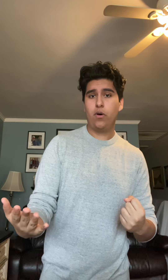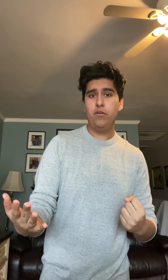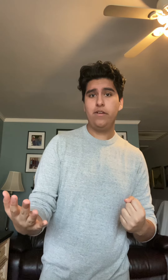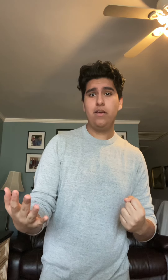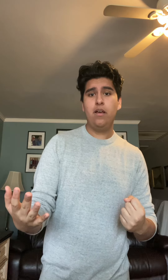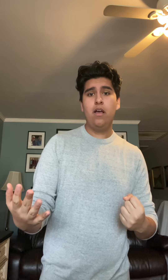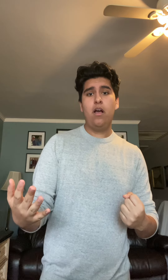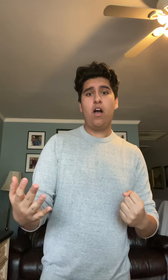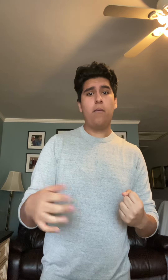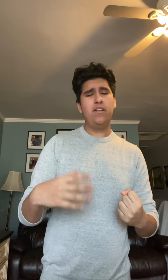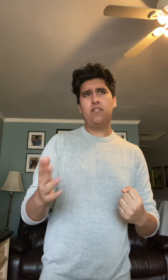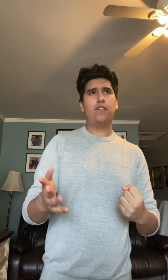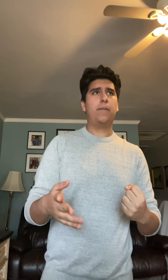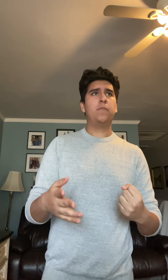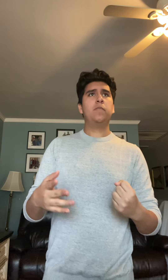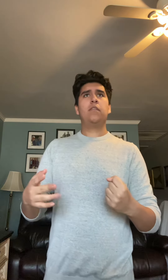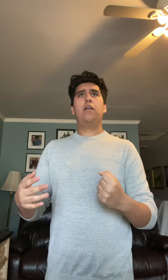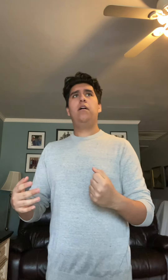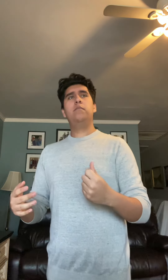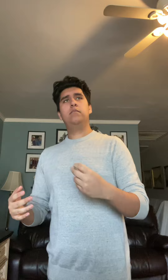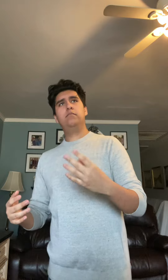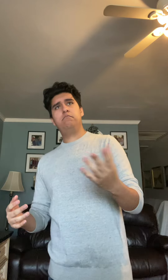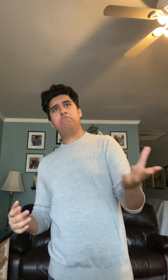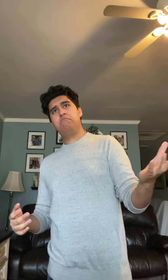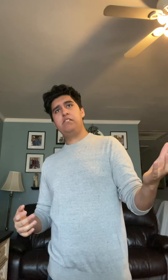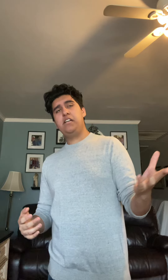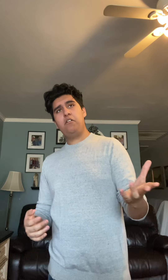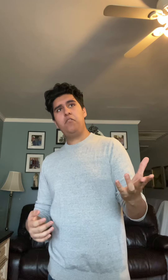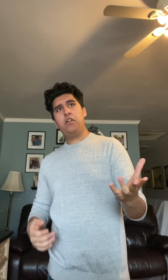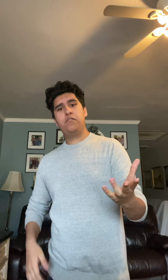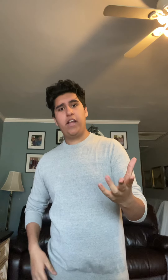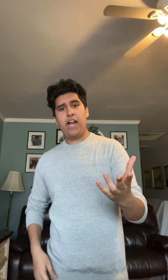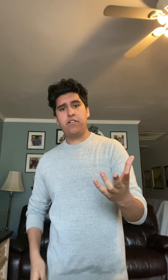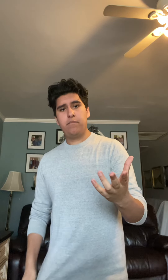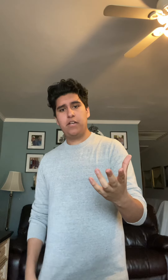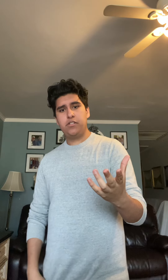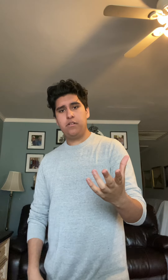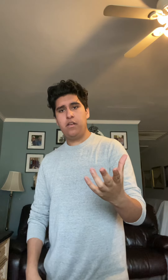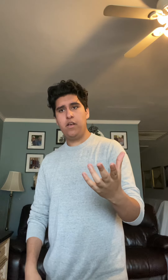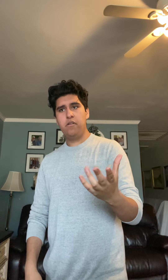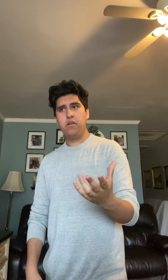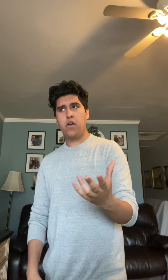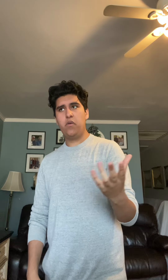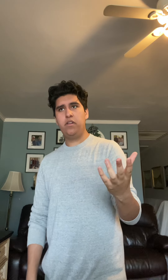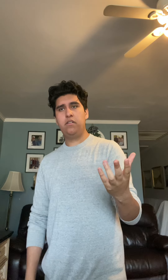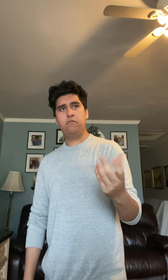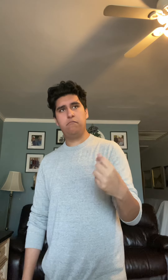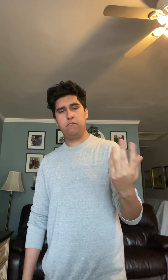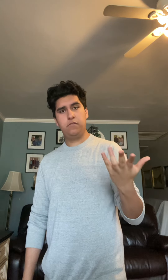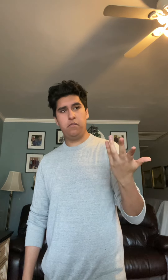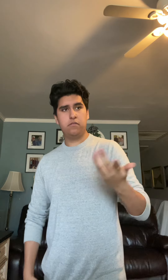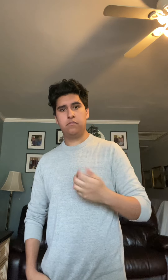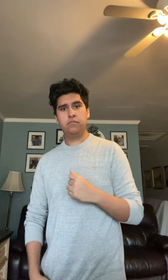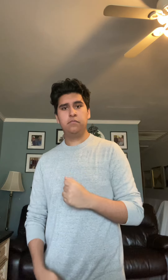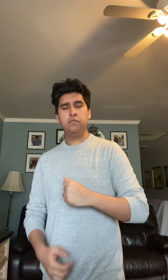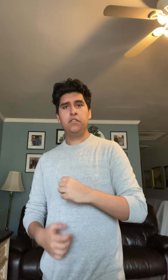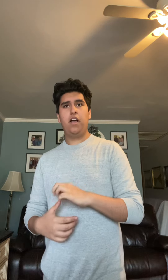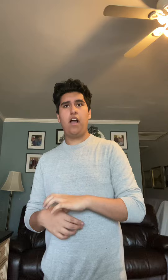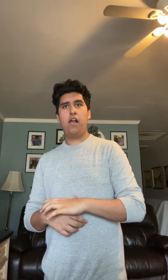movie, but that's all fine. Overall, it's a very accurate depiction. Odin is Odin.